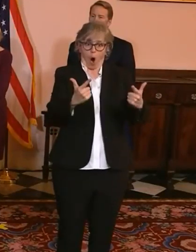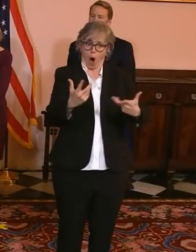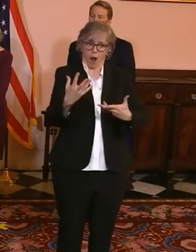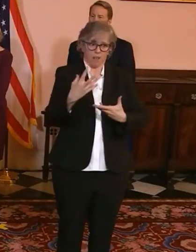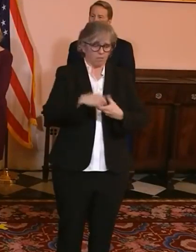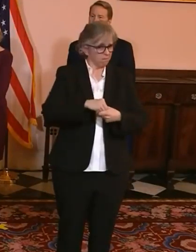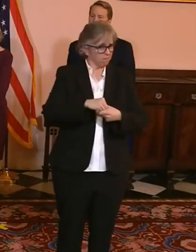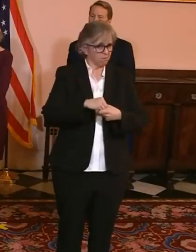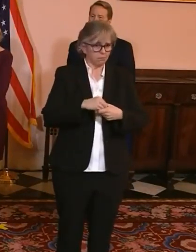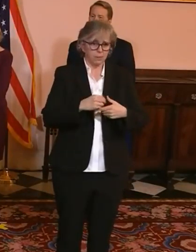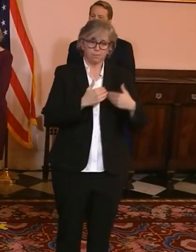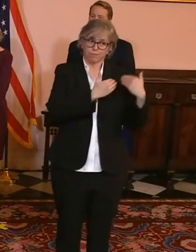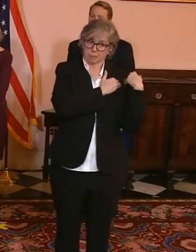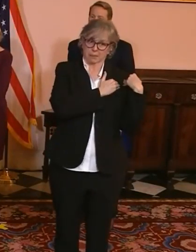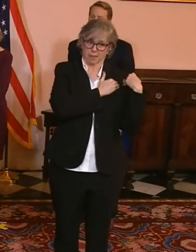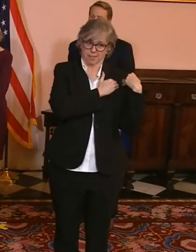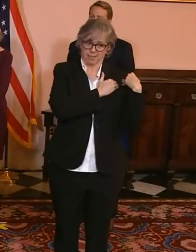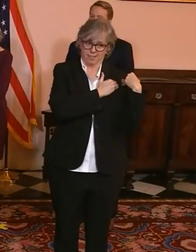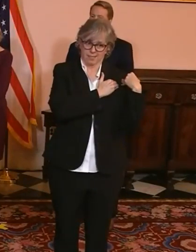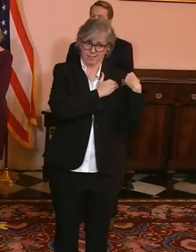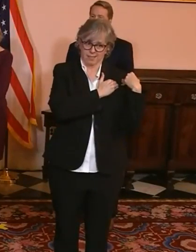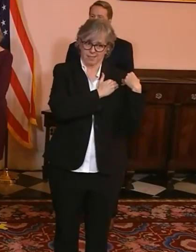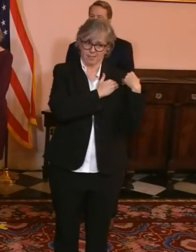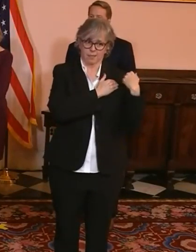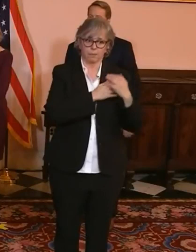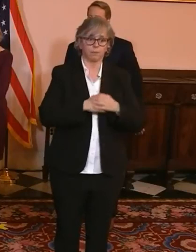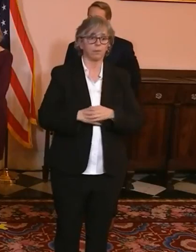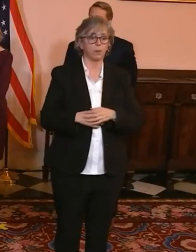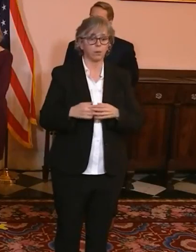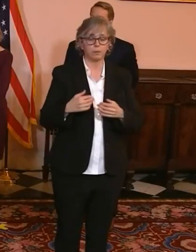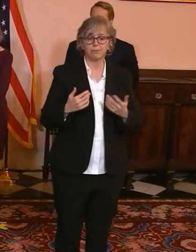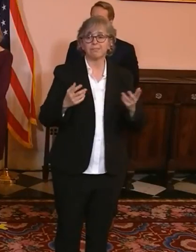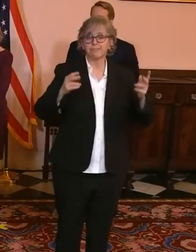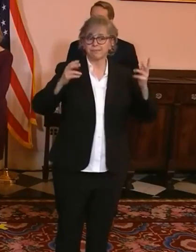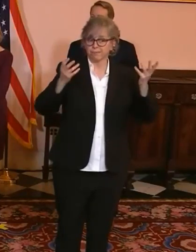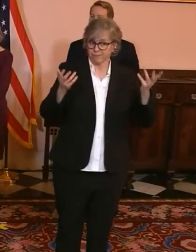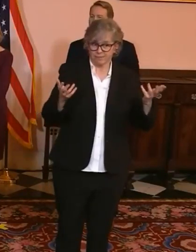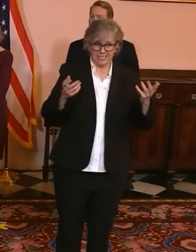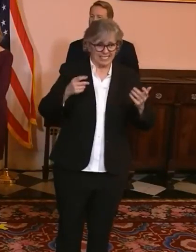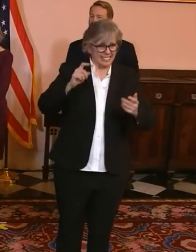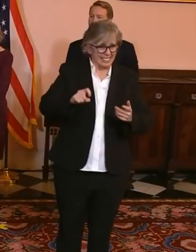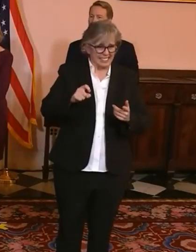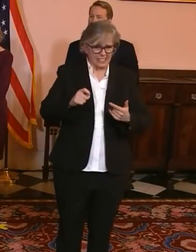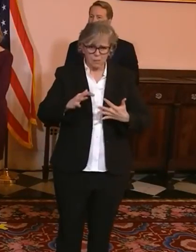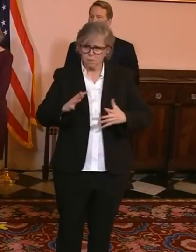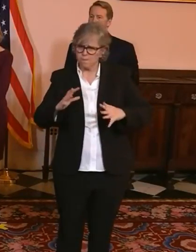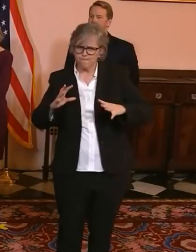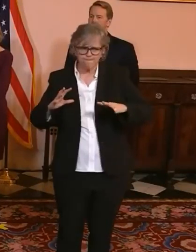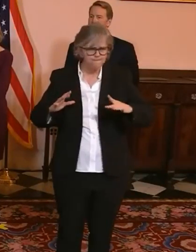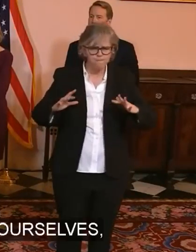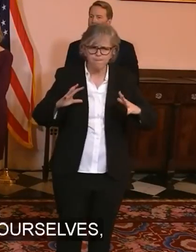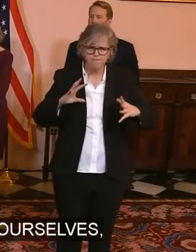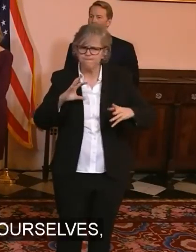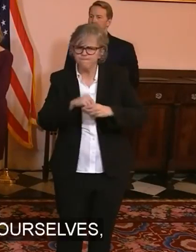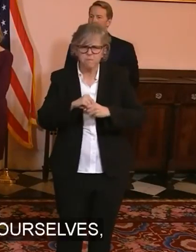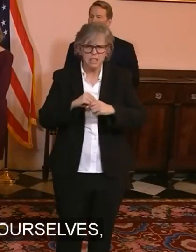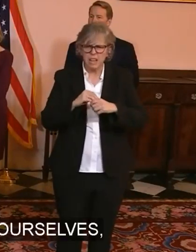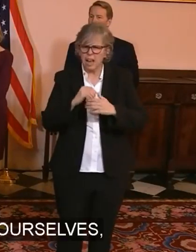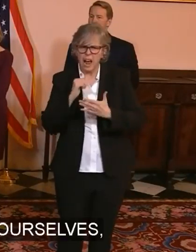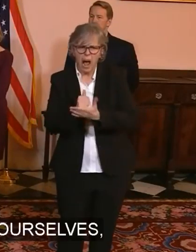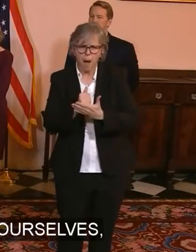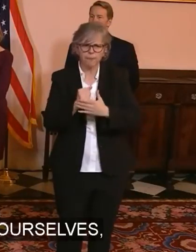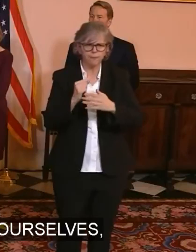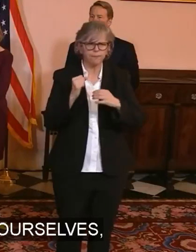We don't need to go into the battlefield ourselves. We simply need to stay at